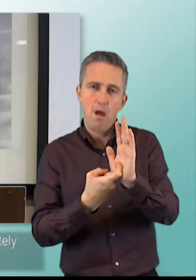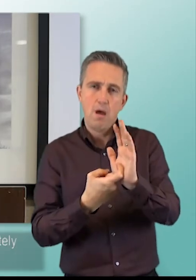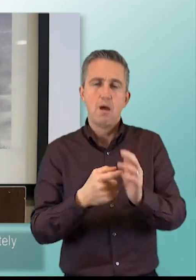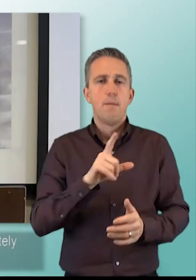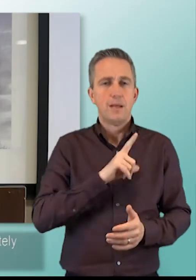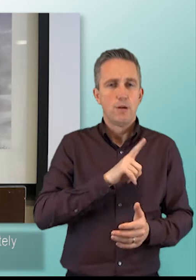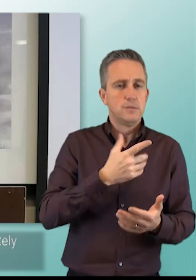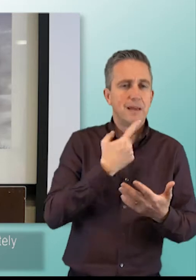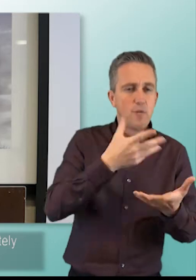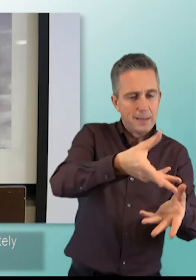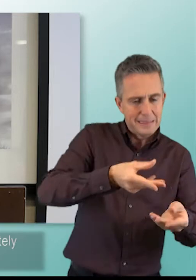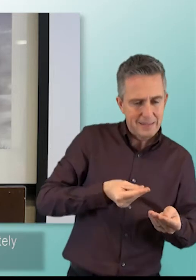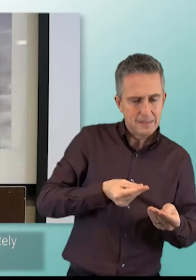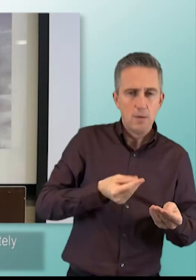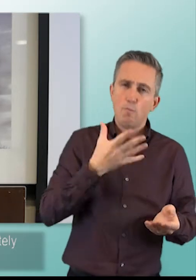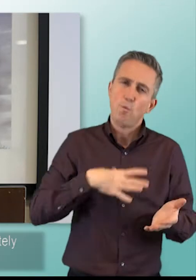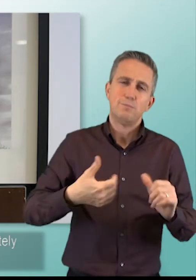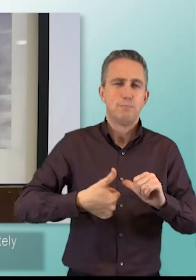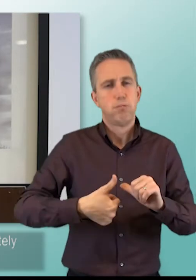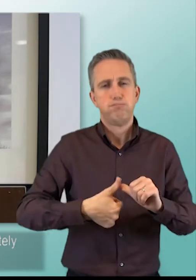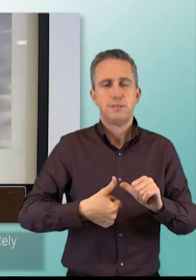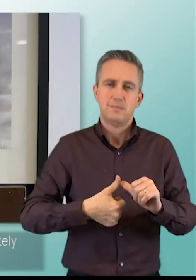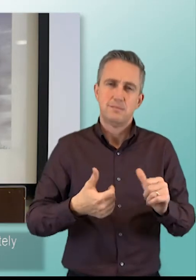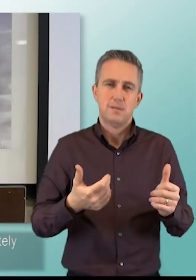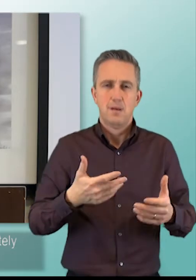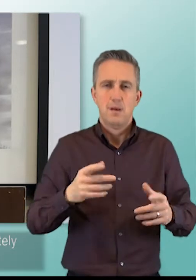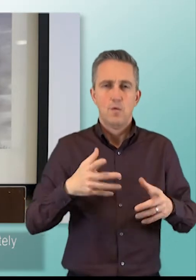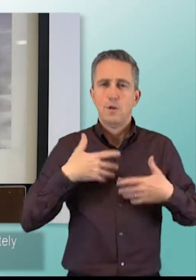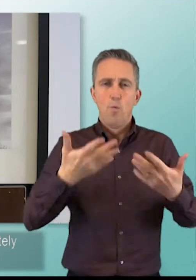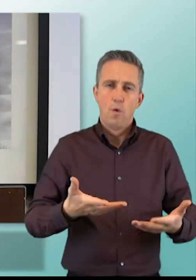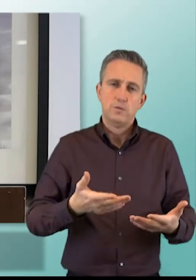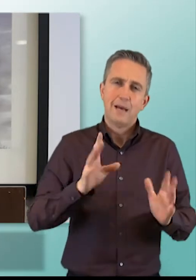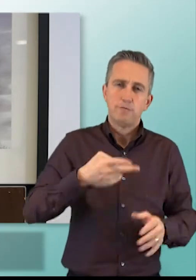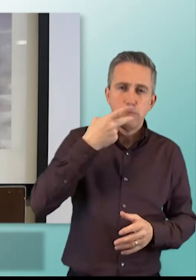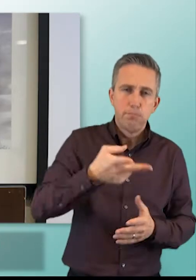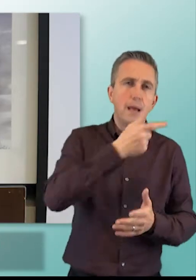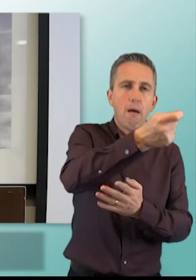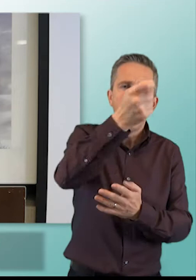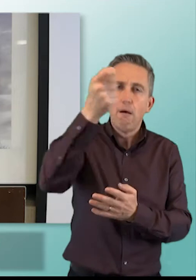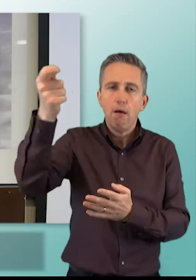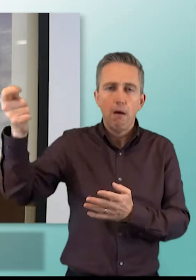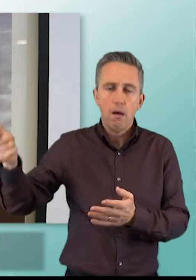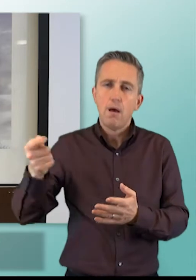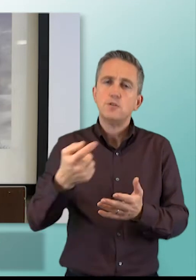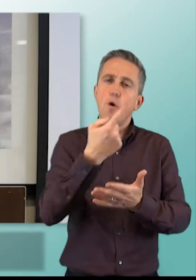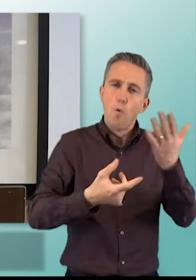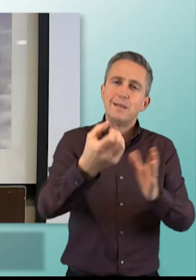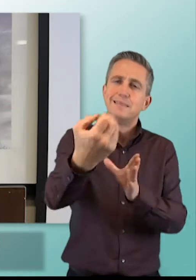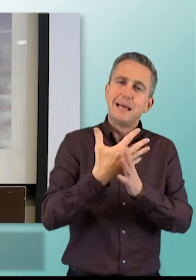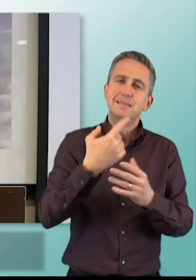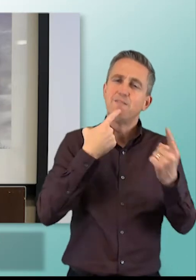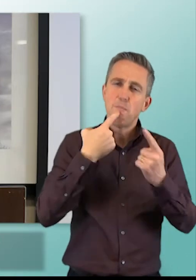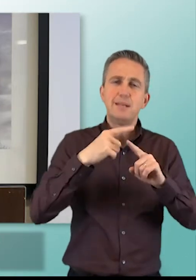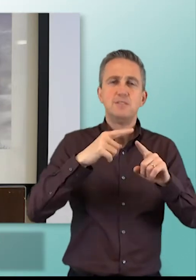we get to be able to use it appropriately, we don't want lots of stuff that you just have to, you know, regurgitate to us that's not going to be useful either to